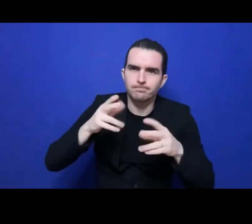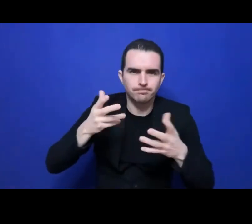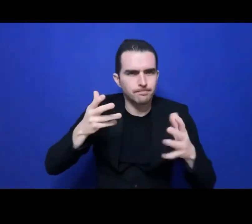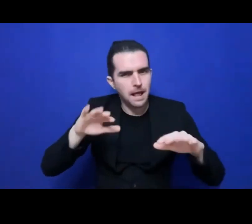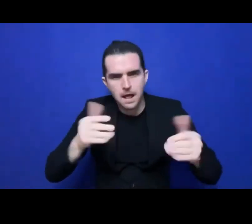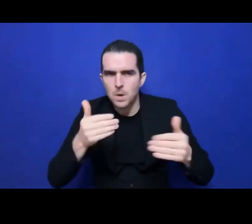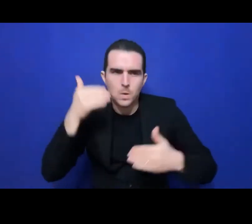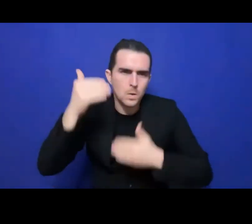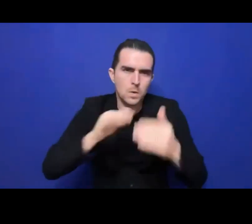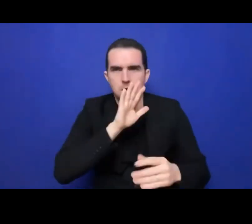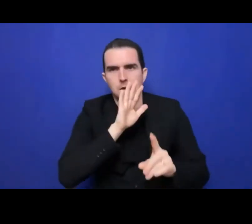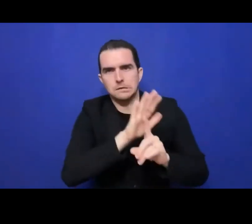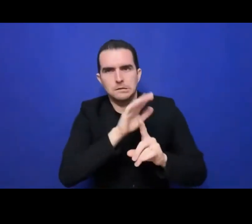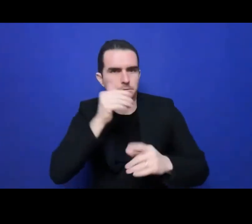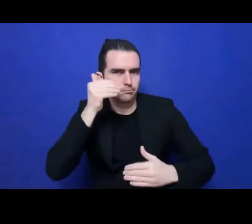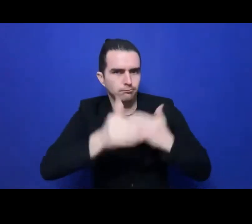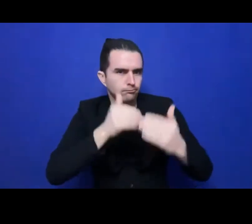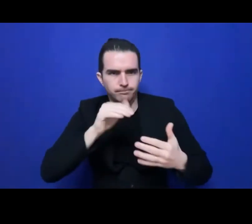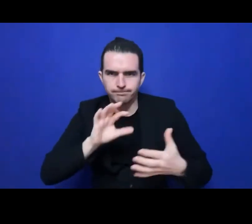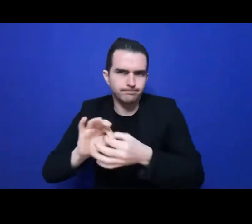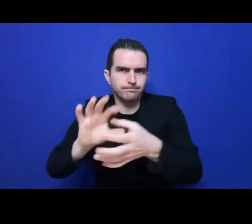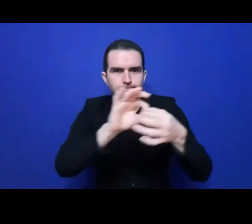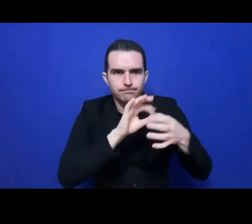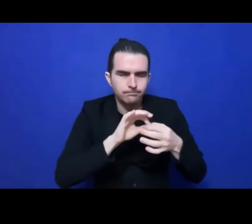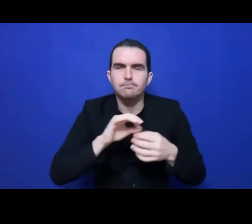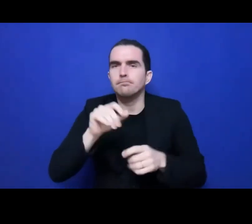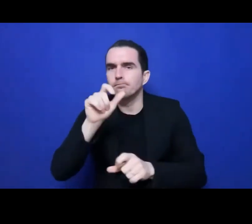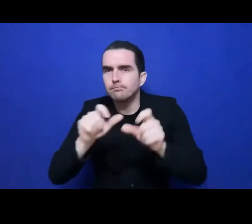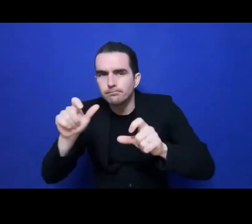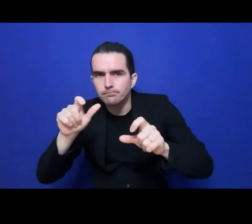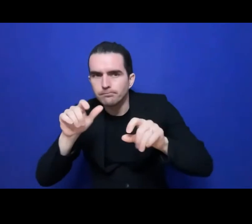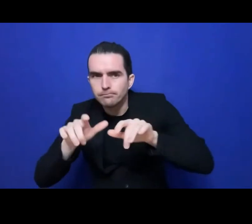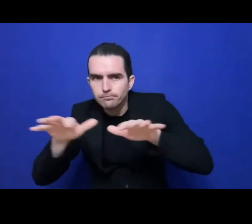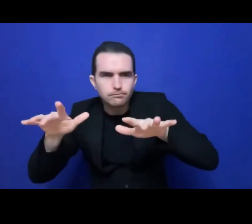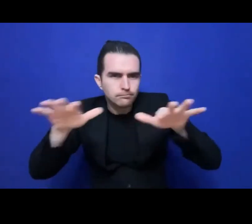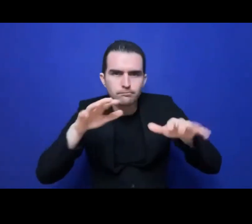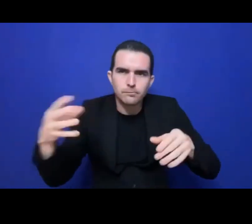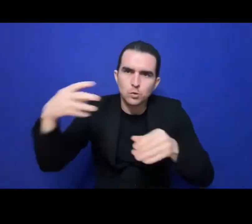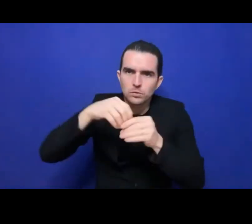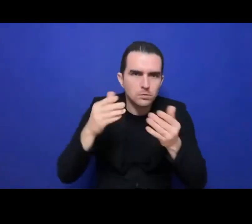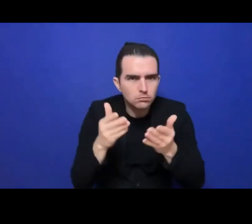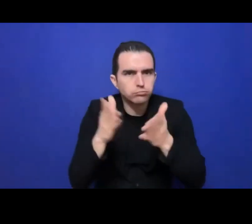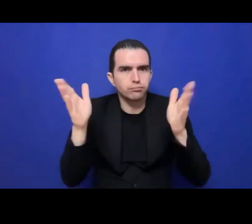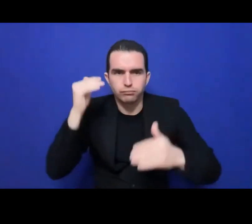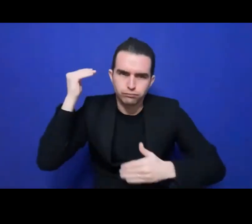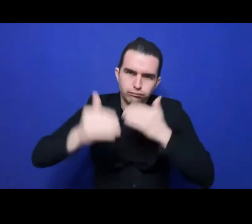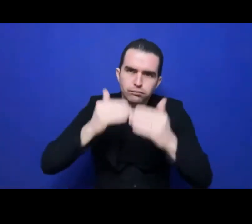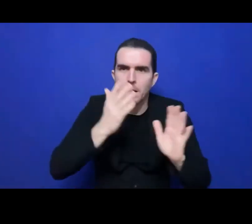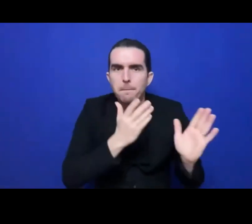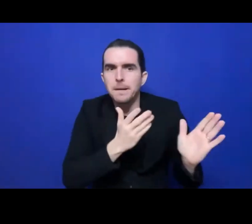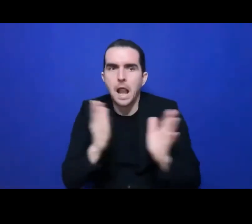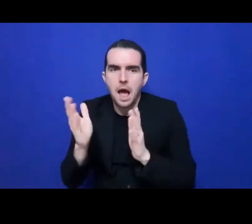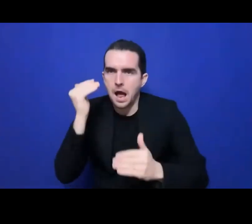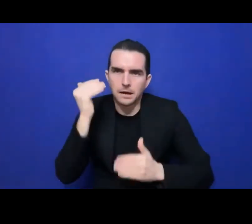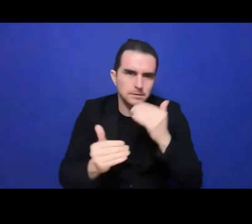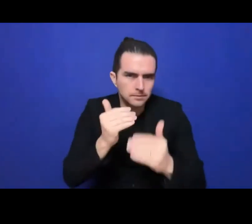WHO civil society strategy. We have a civil society dialogue with Dr. Tedros on